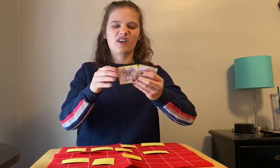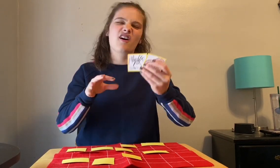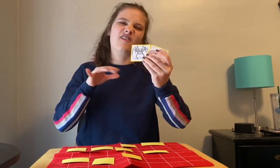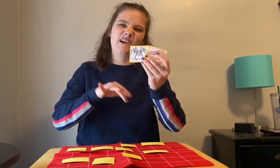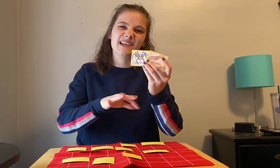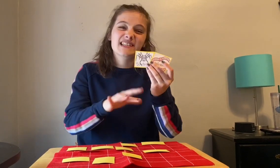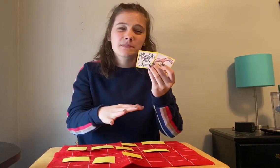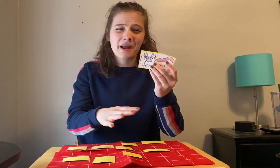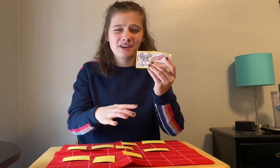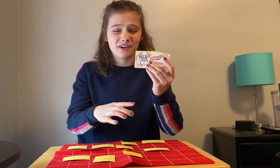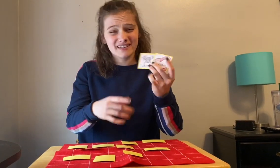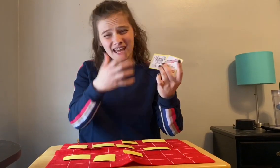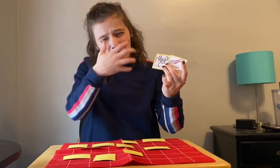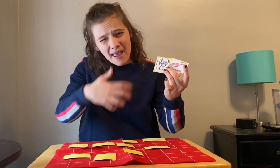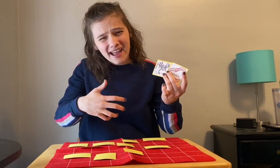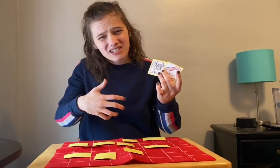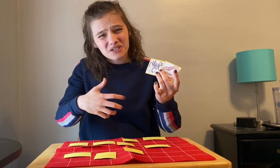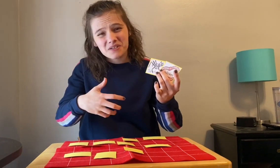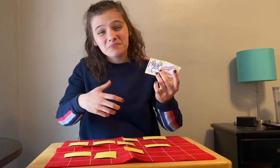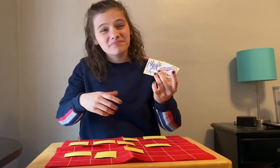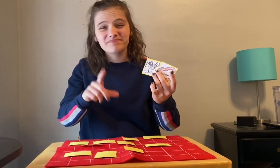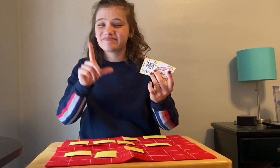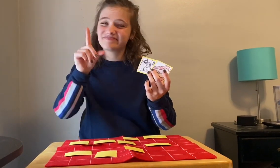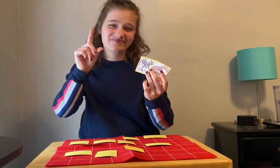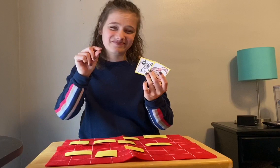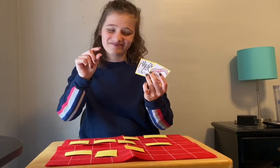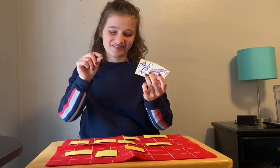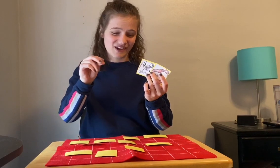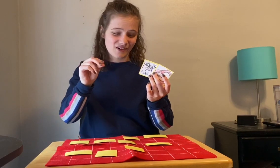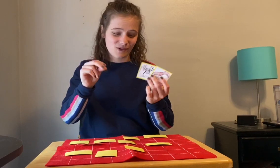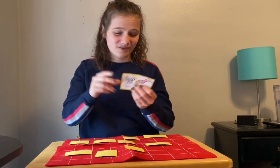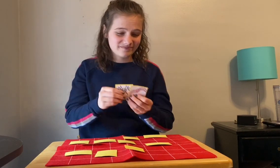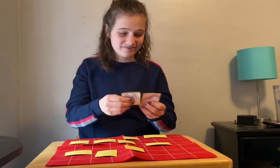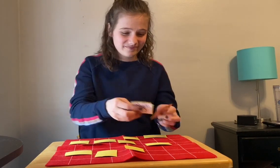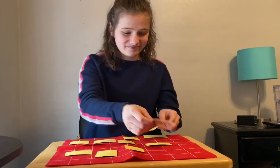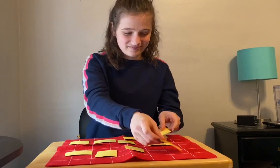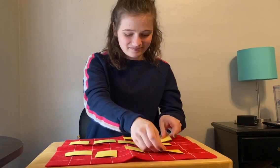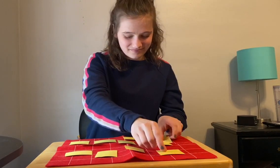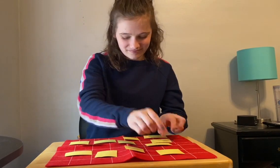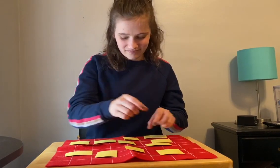Oh, and a spider. Is that a match? No.